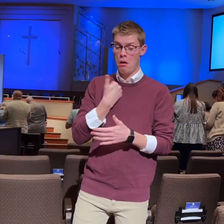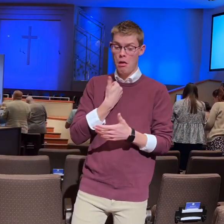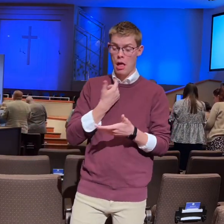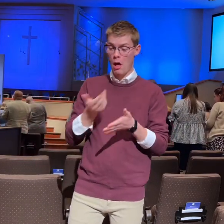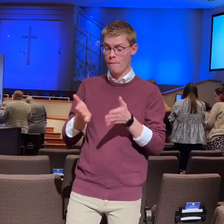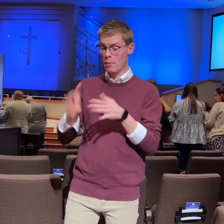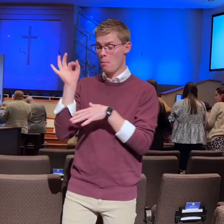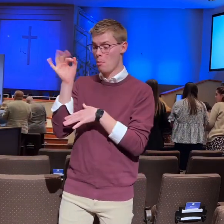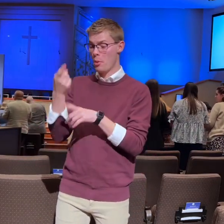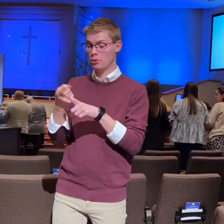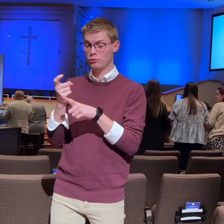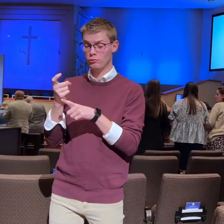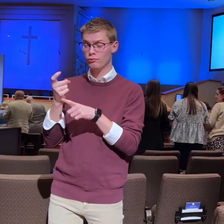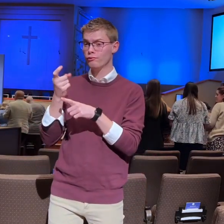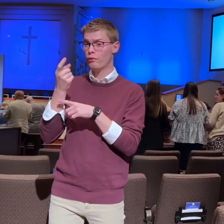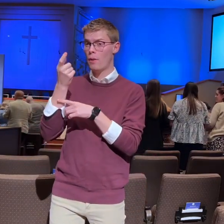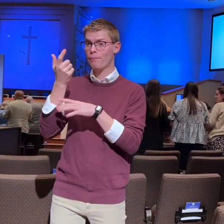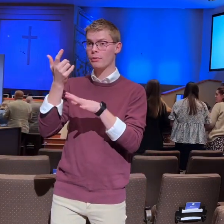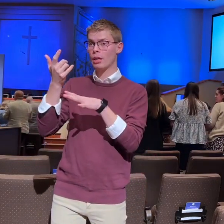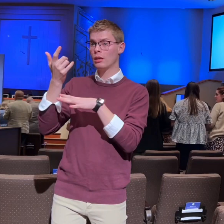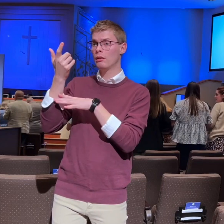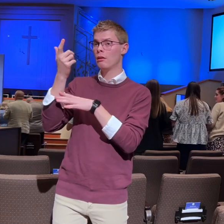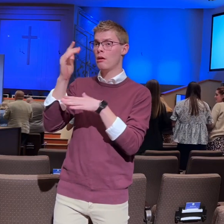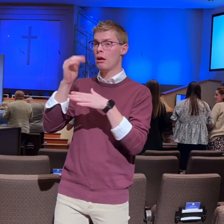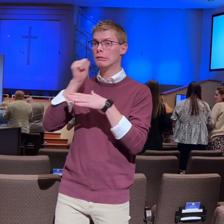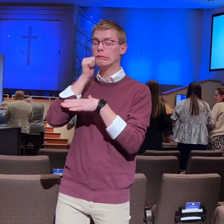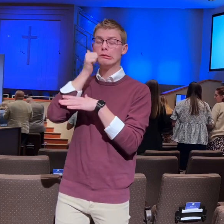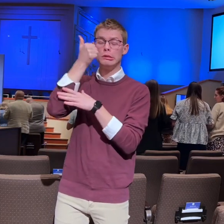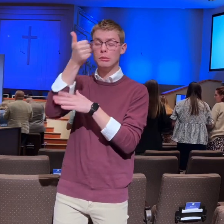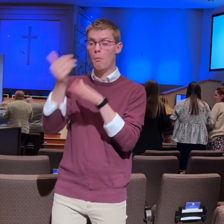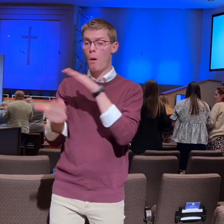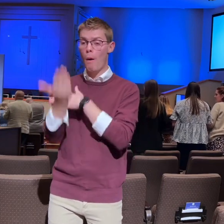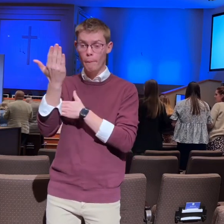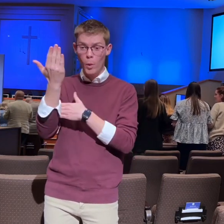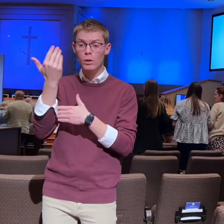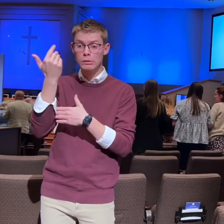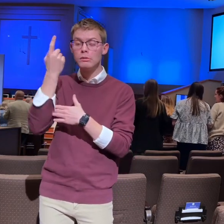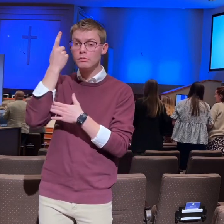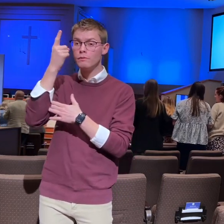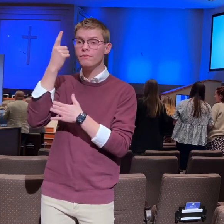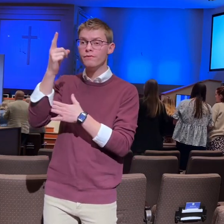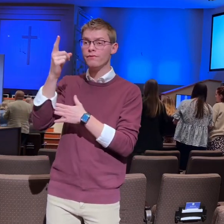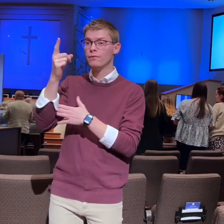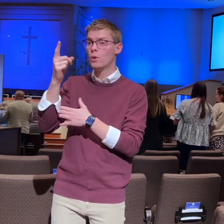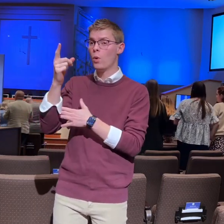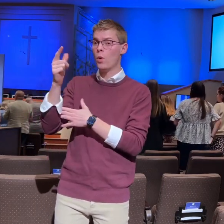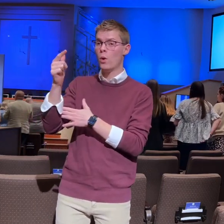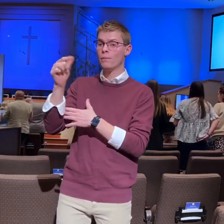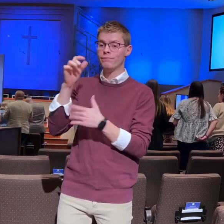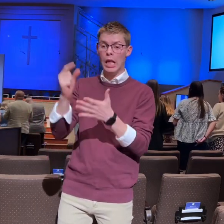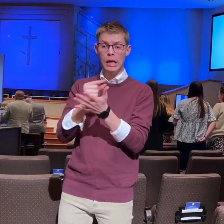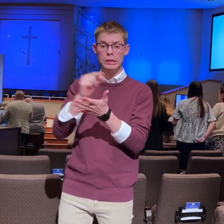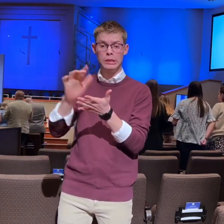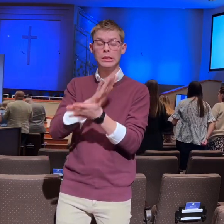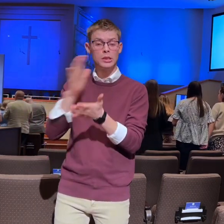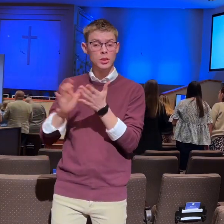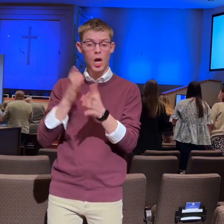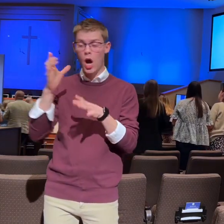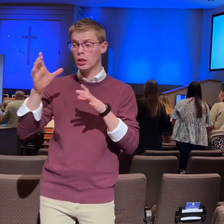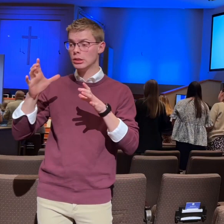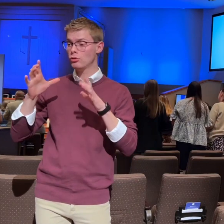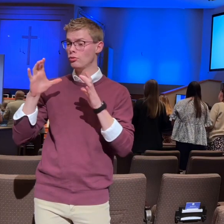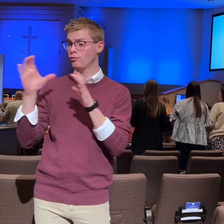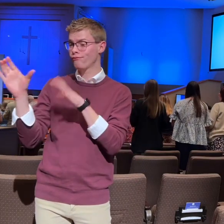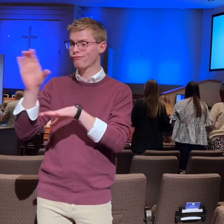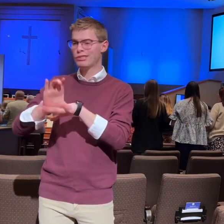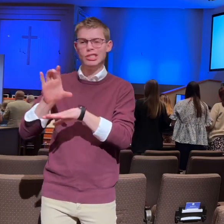tonight, tomorrow morning in chapel, and then, of course, Sunday morning for the Law Enforcement Sunday. That's a very unique kind of a day and message. And Sunday night, we have